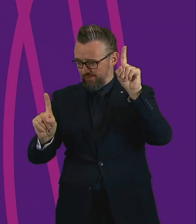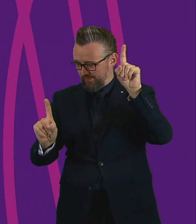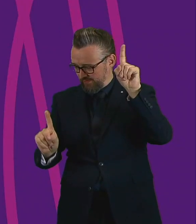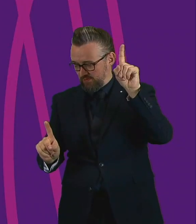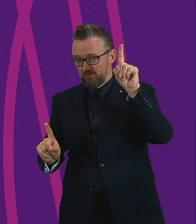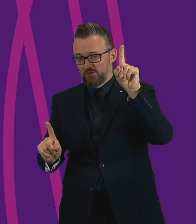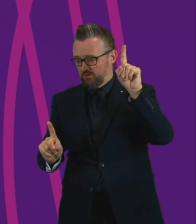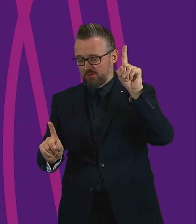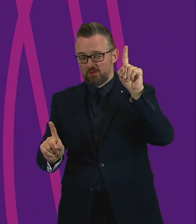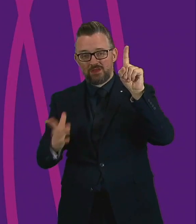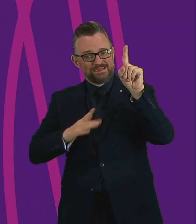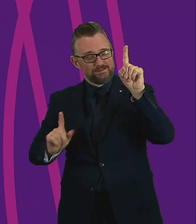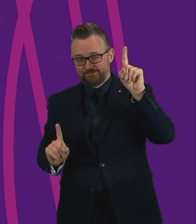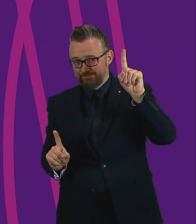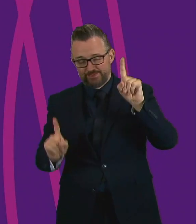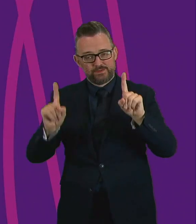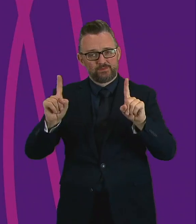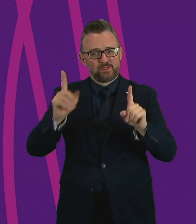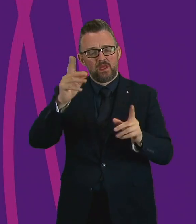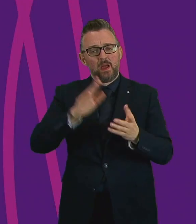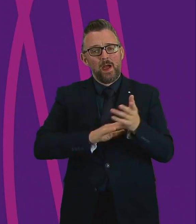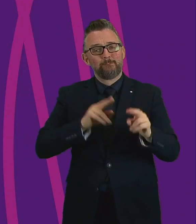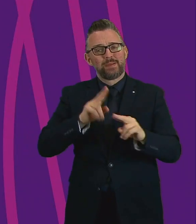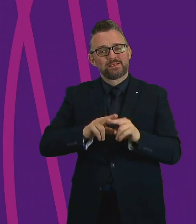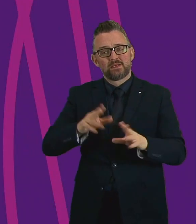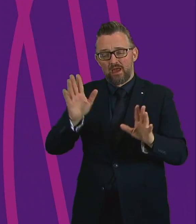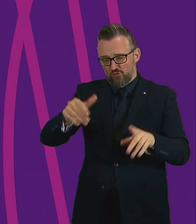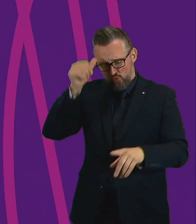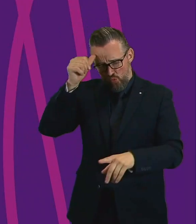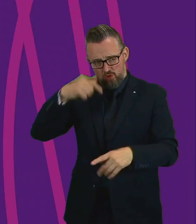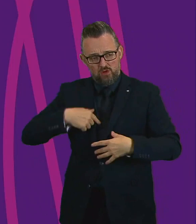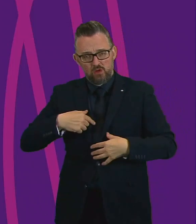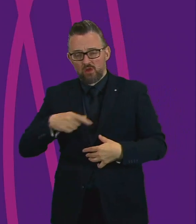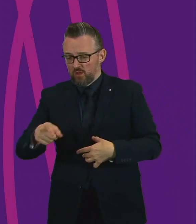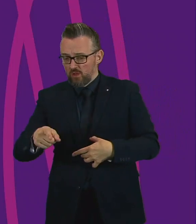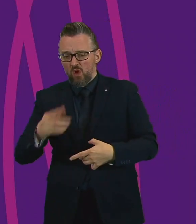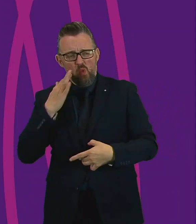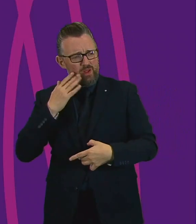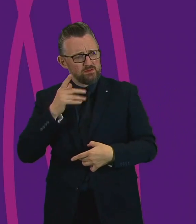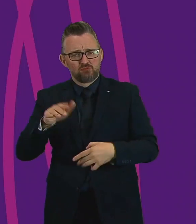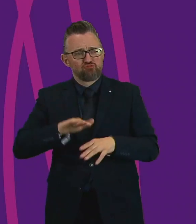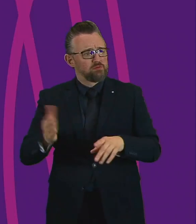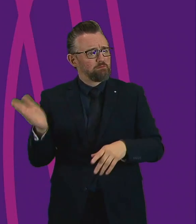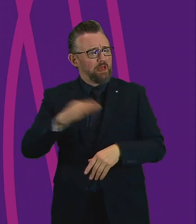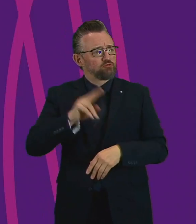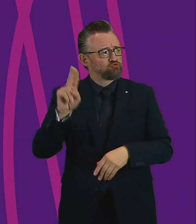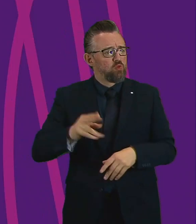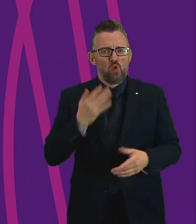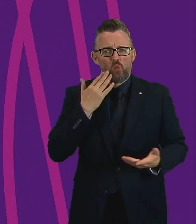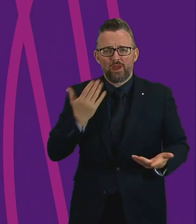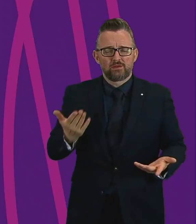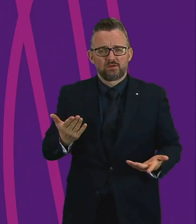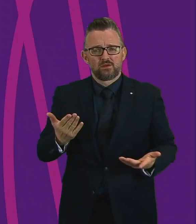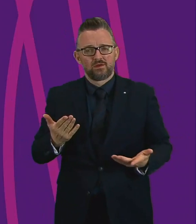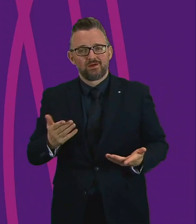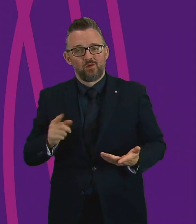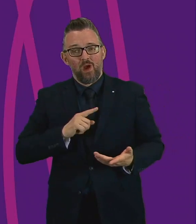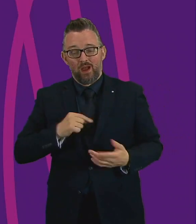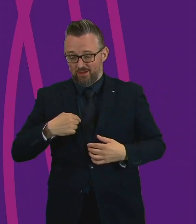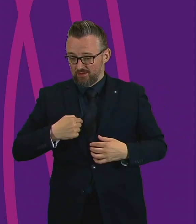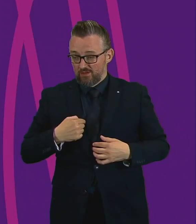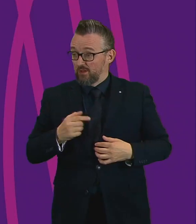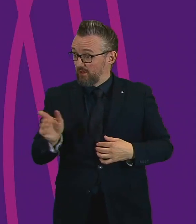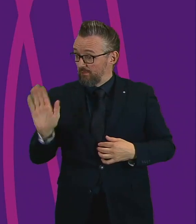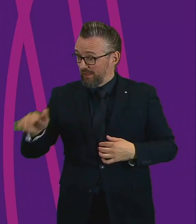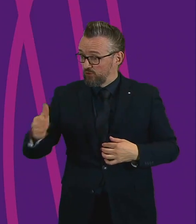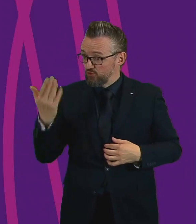parents also need to know when their children are going to go to school. They need to know that, because they need to go to work if we're